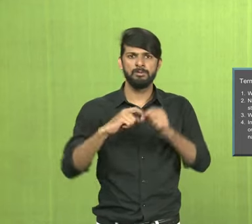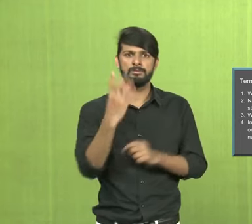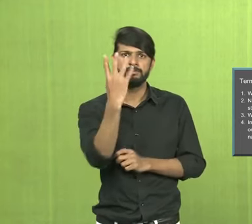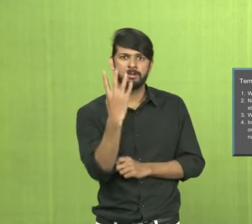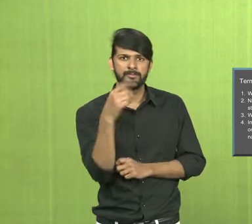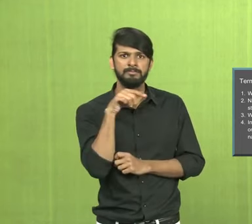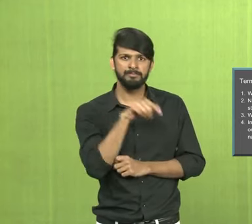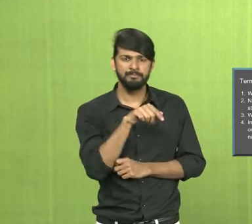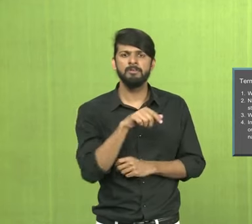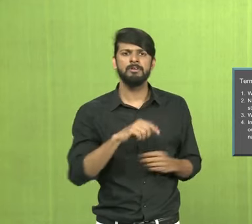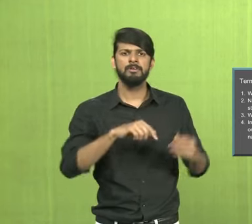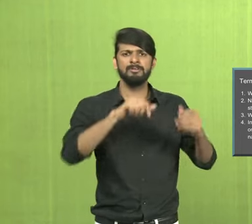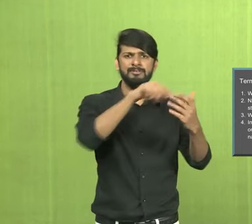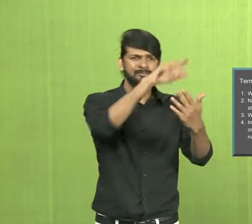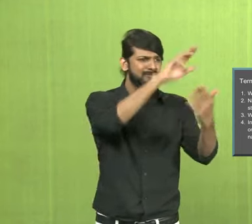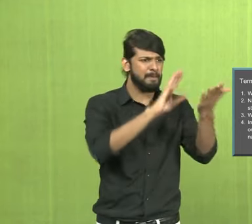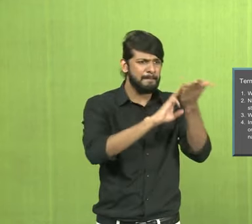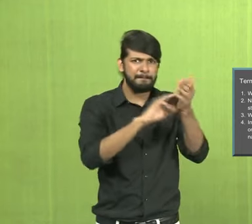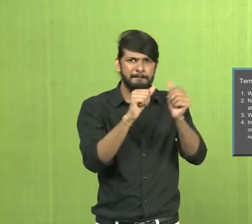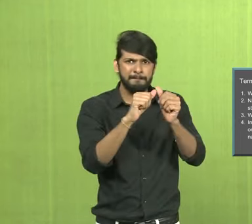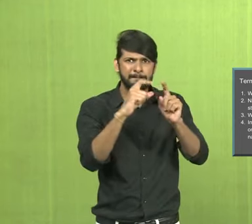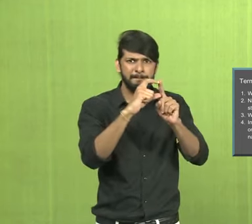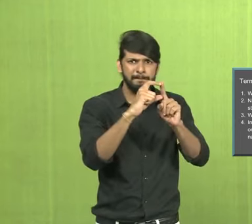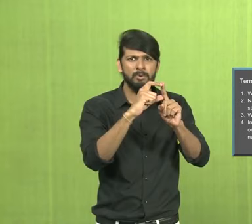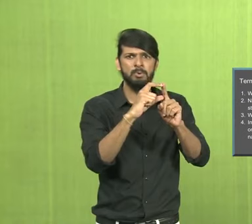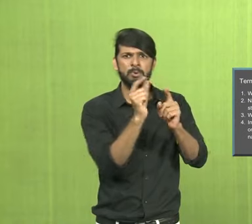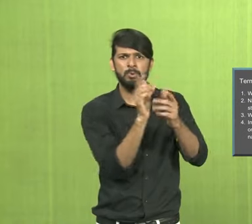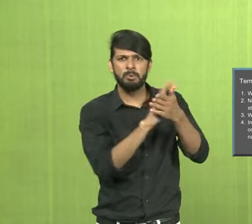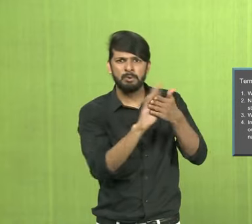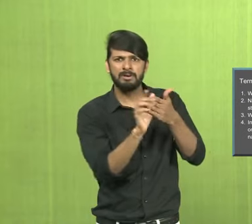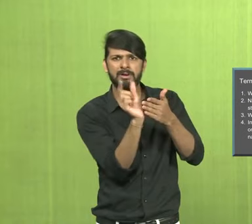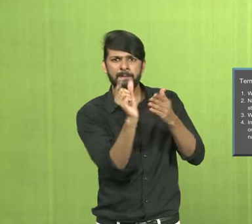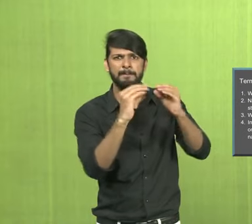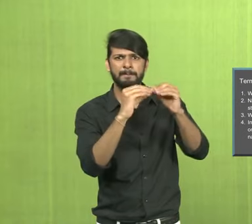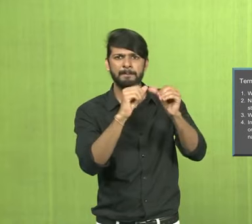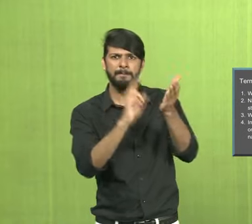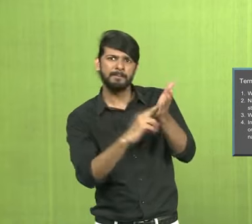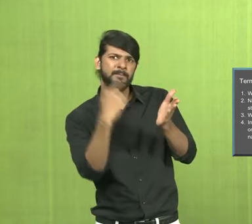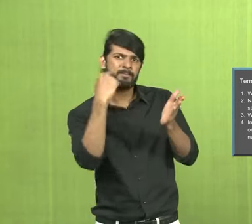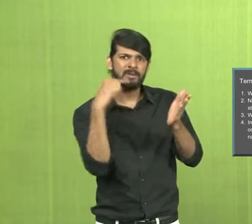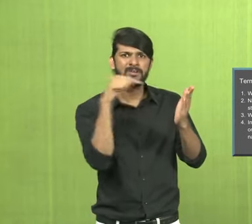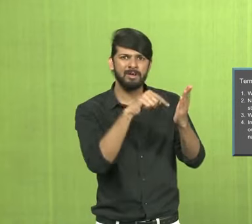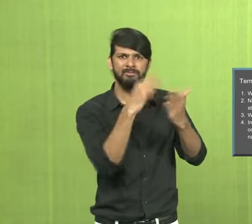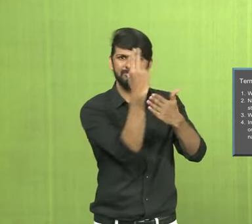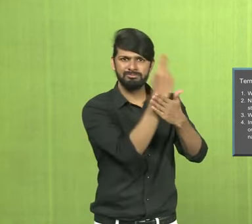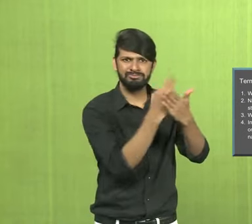Question number 4. In which state of India does Madhubani painting have its origin?